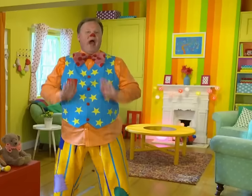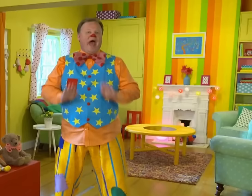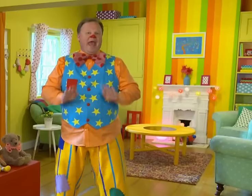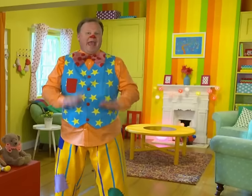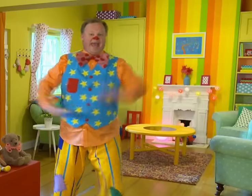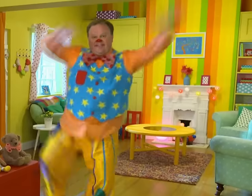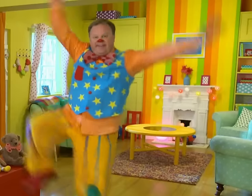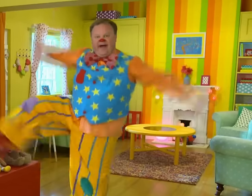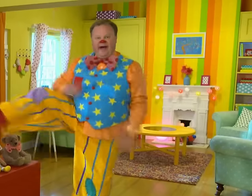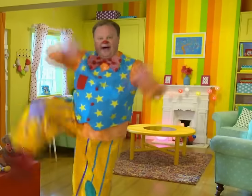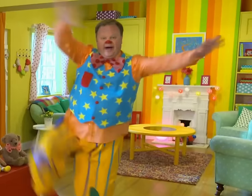Right!